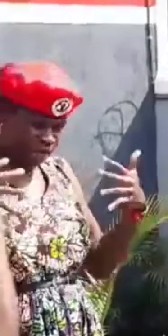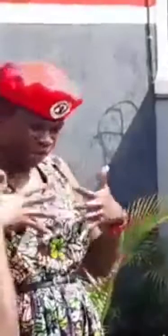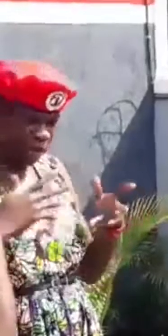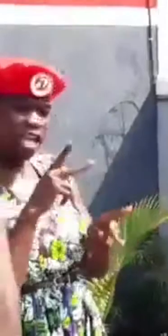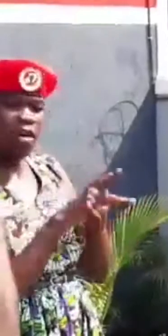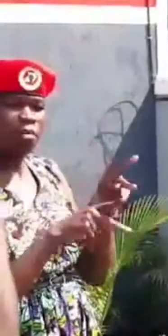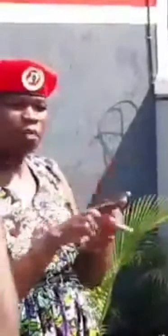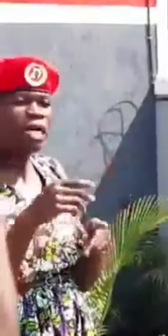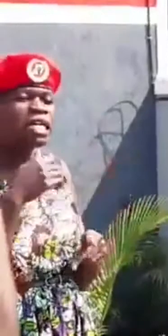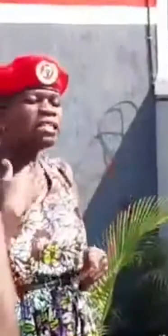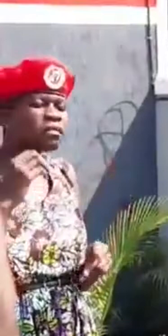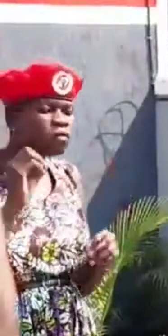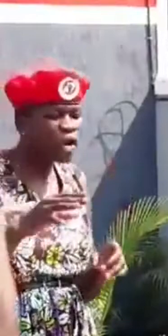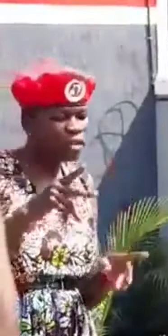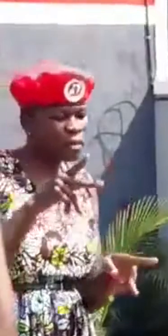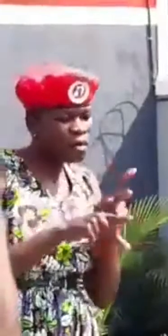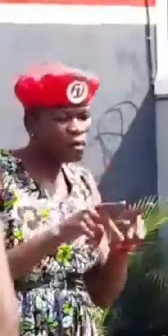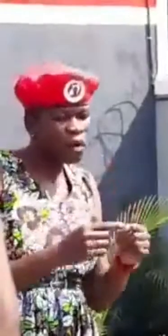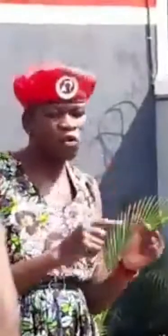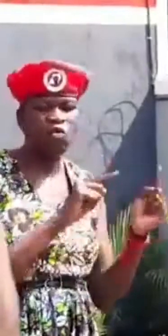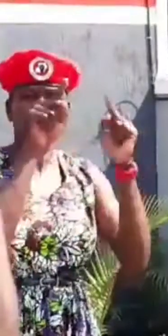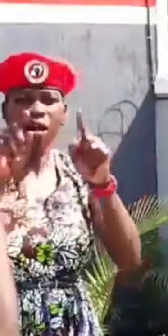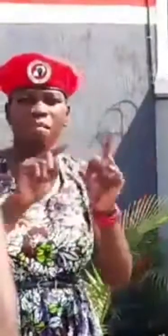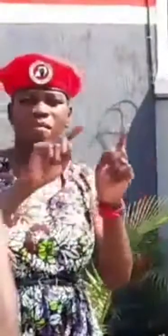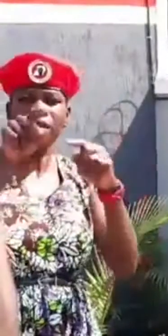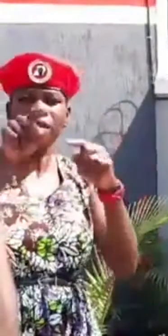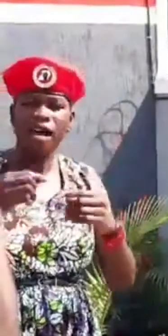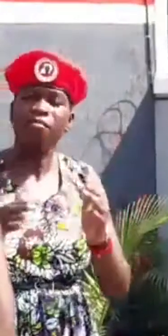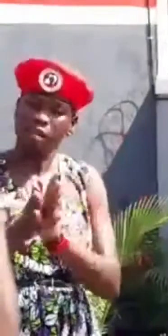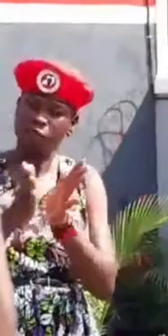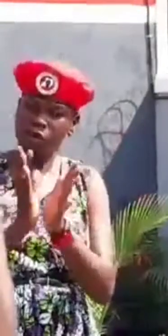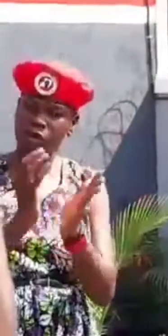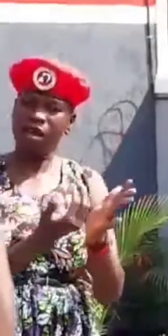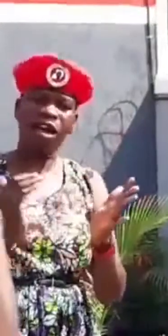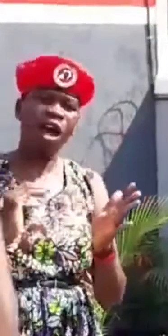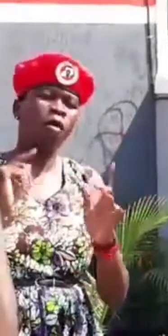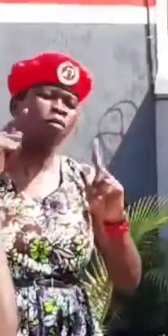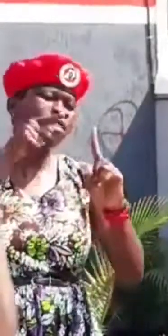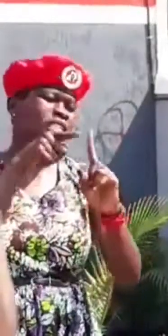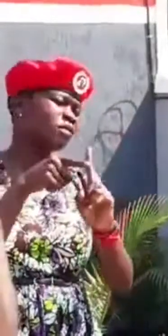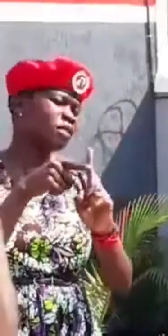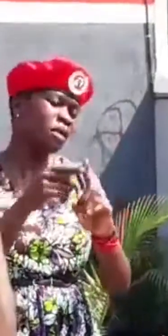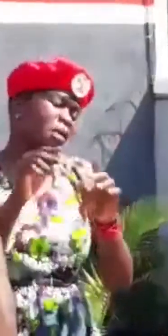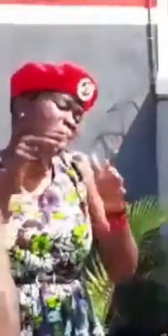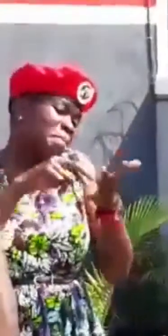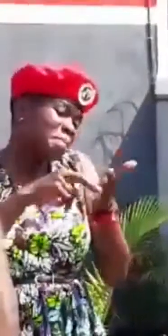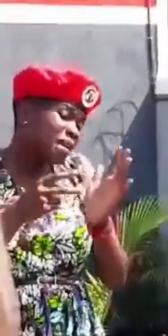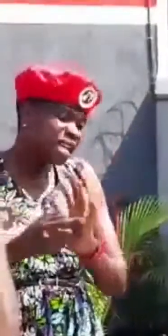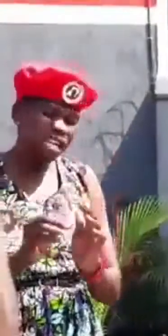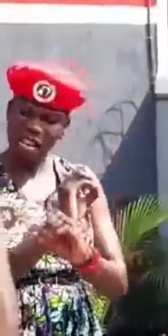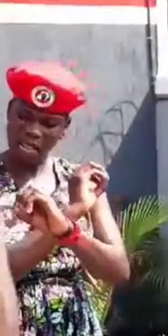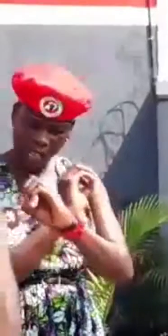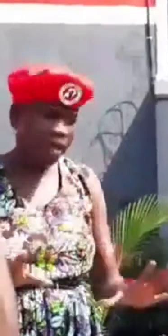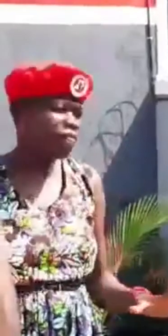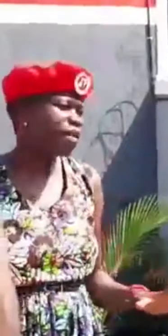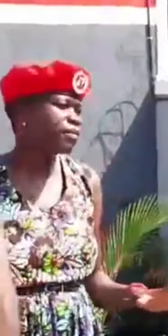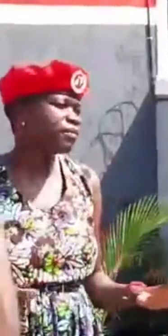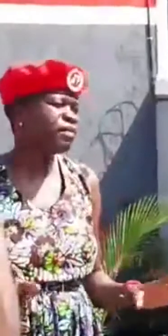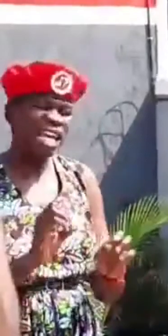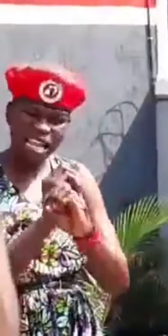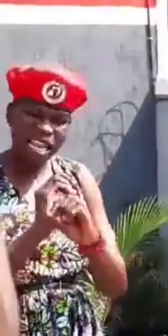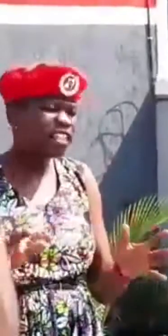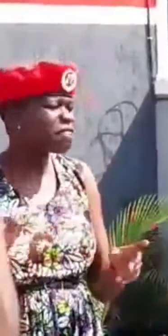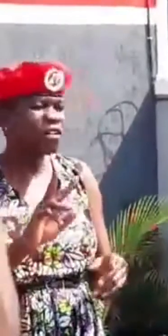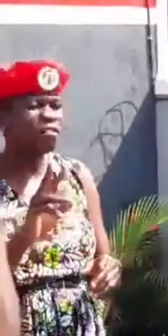people. He does not want us to reach the people. Therefore, nothing, I mean, there is nothing like